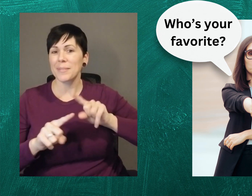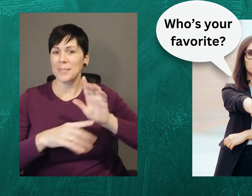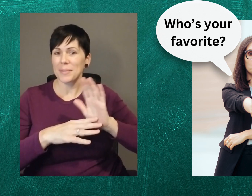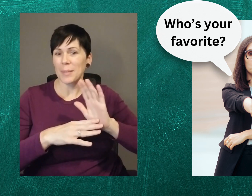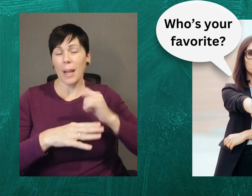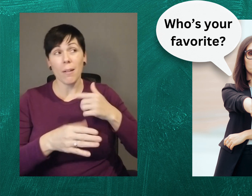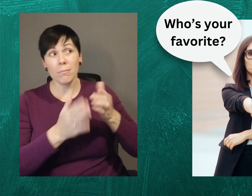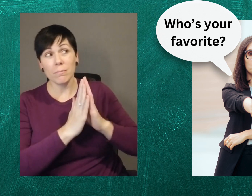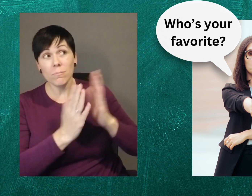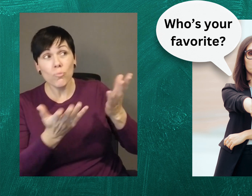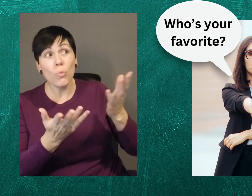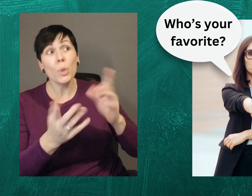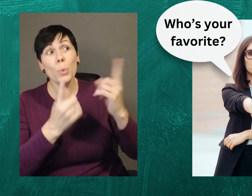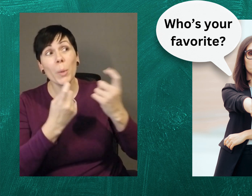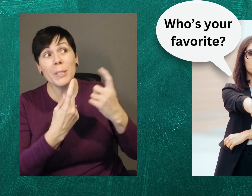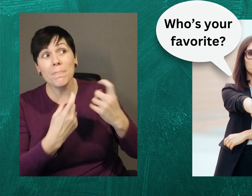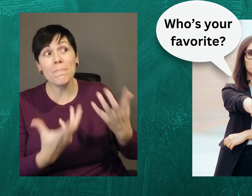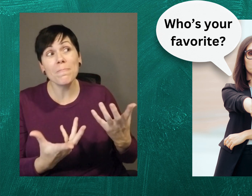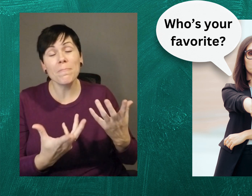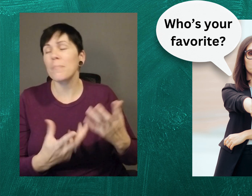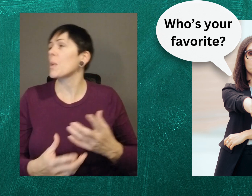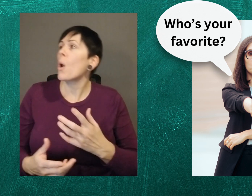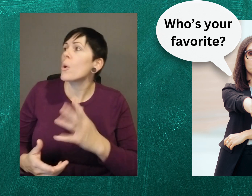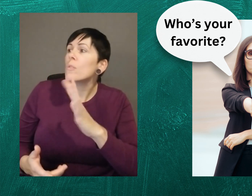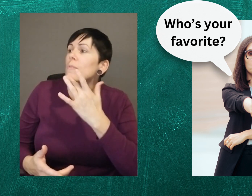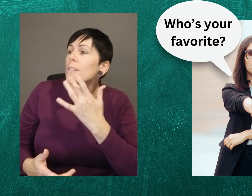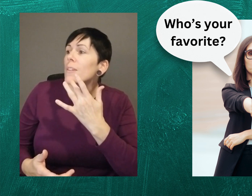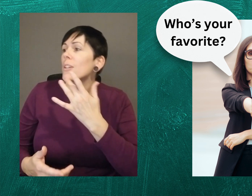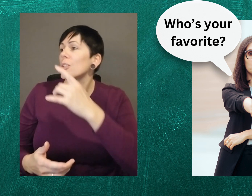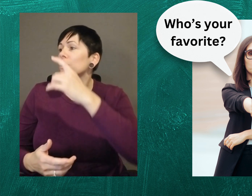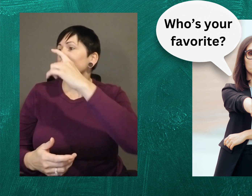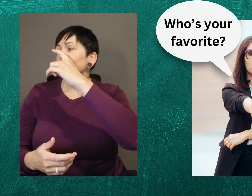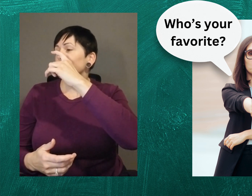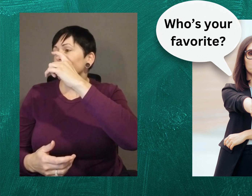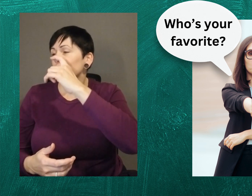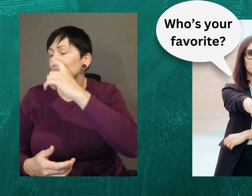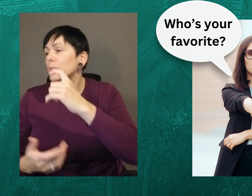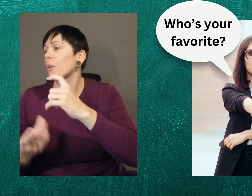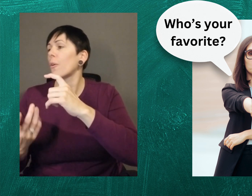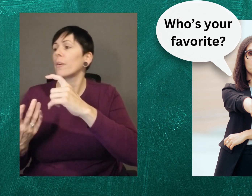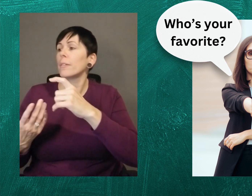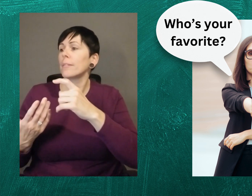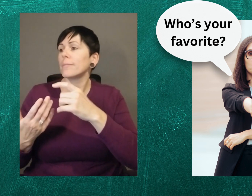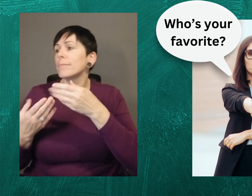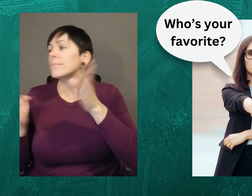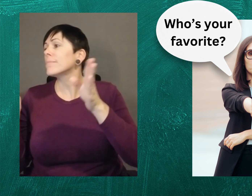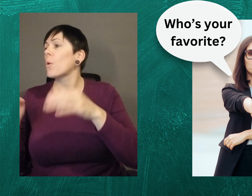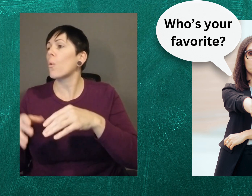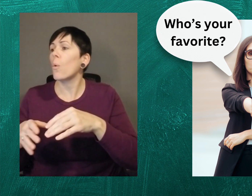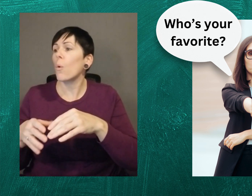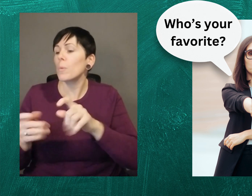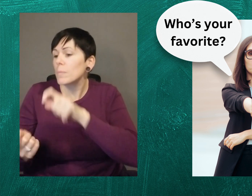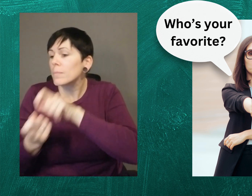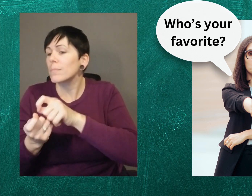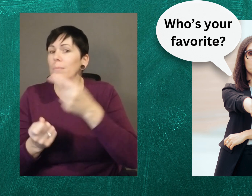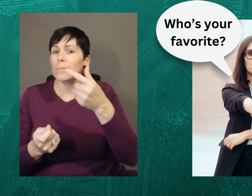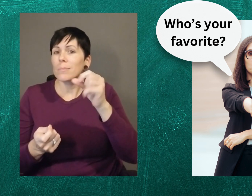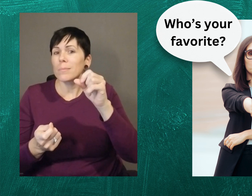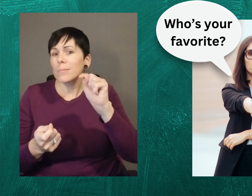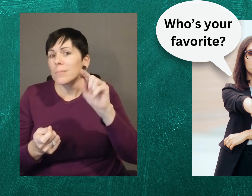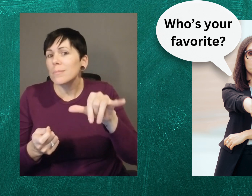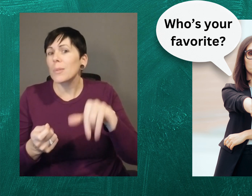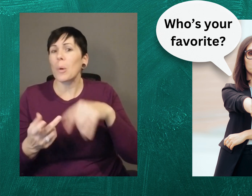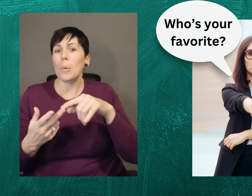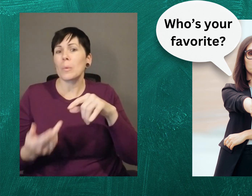and inevitably people will ask, which is your favorite doll? Or which is your favorite girl of the year? Which is your favorite historical? Which is your favorite whatever?